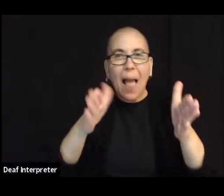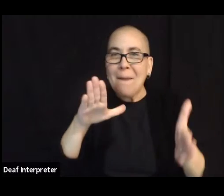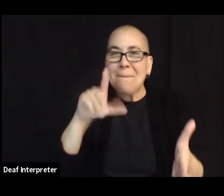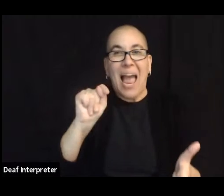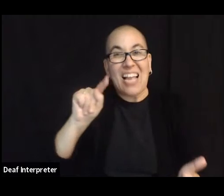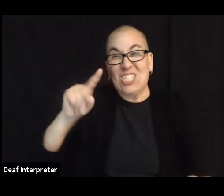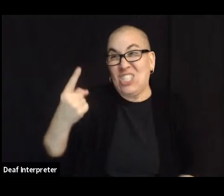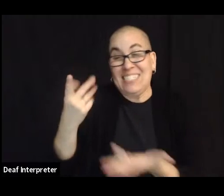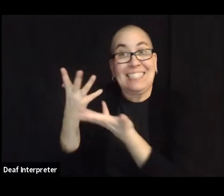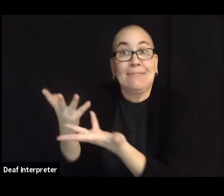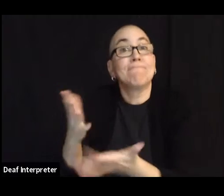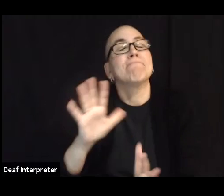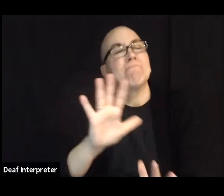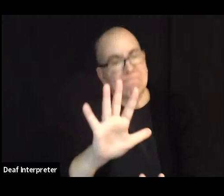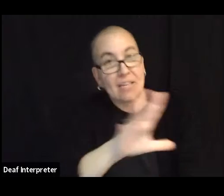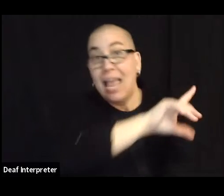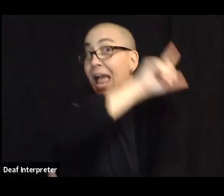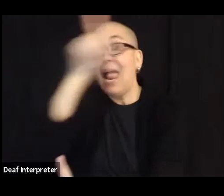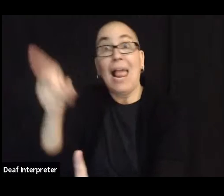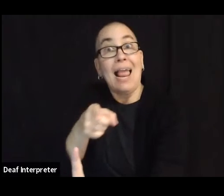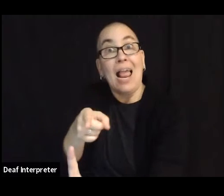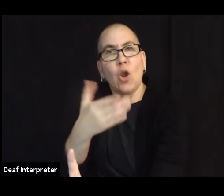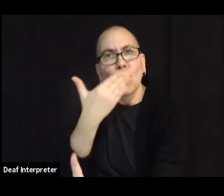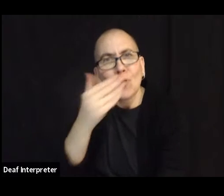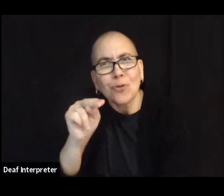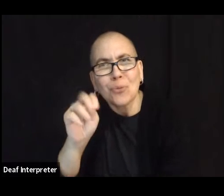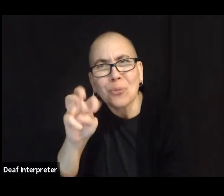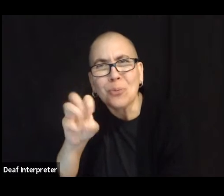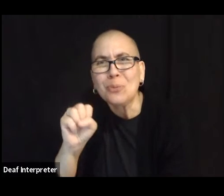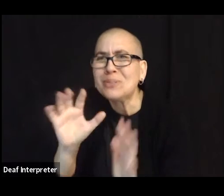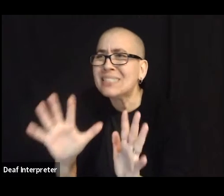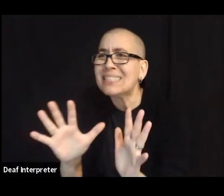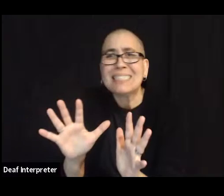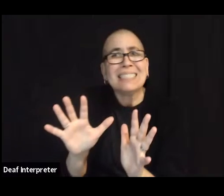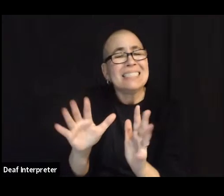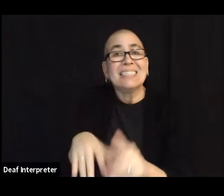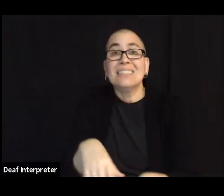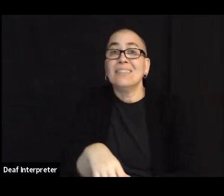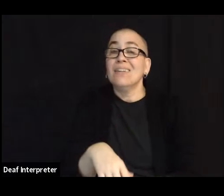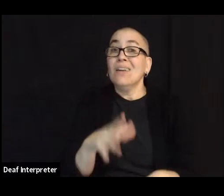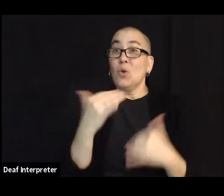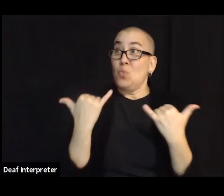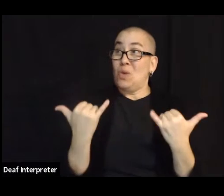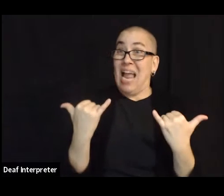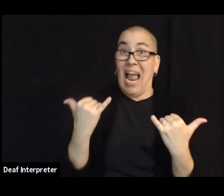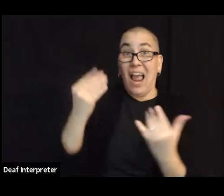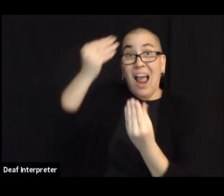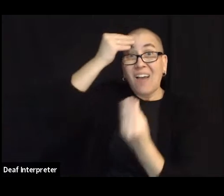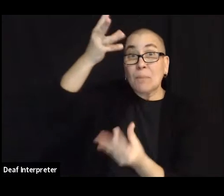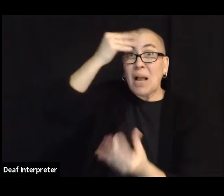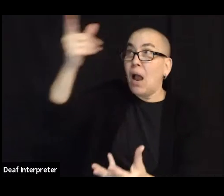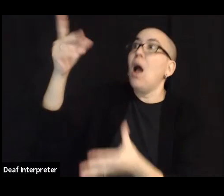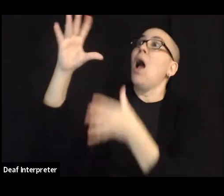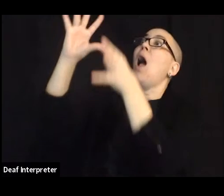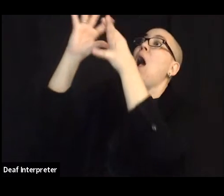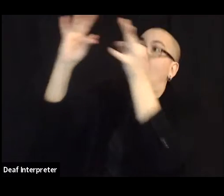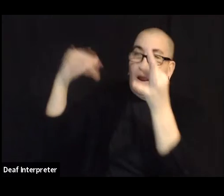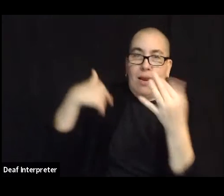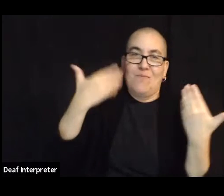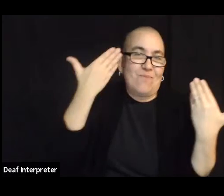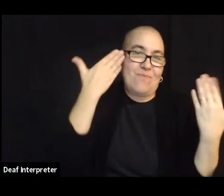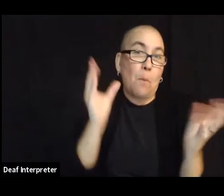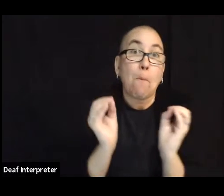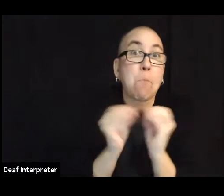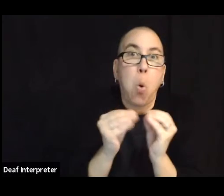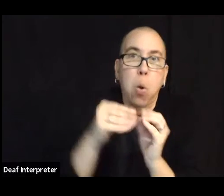registering that there are a lot of unknowns yet in terms of just helping manage expectations about how quickly that's going to happen